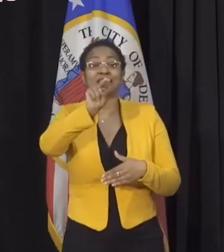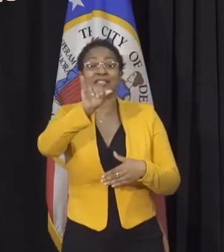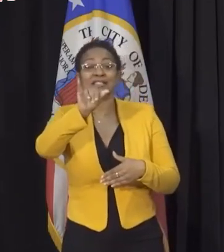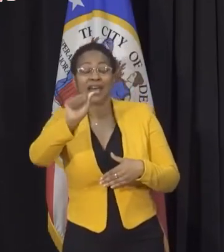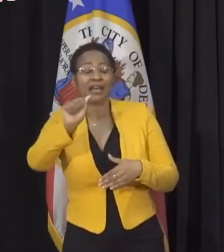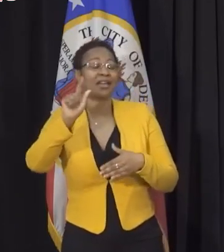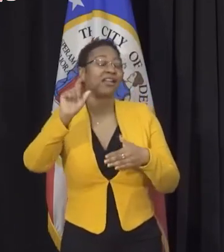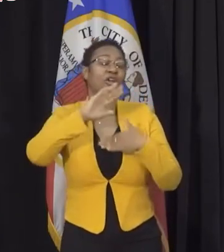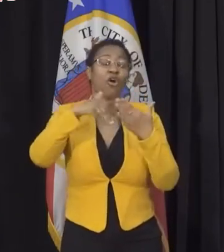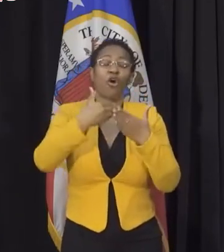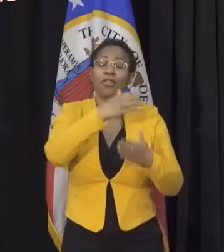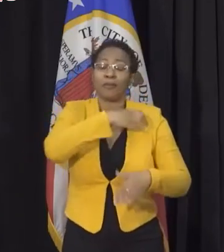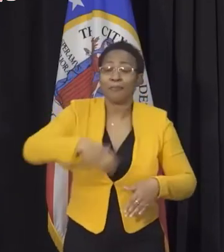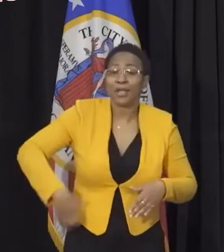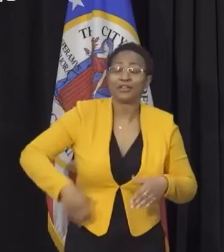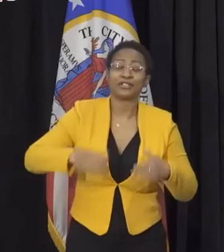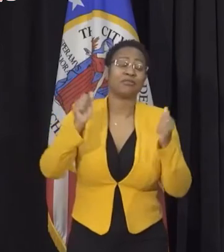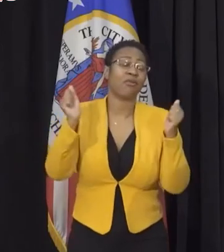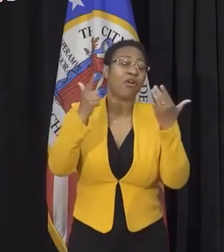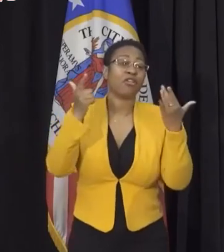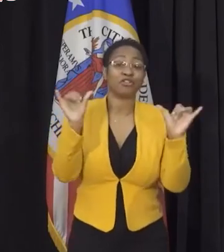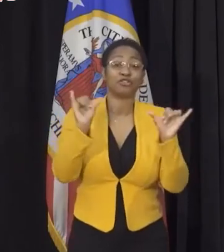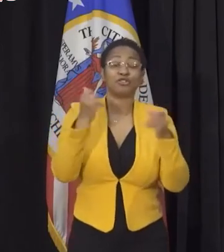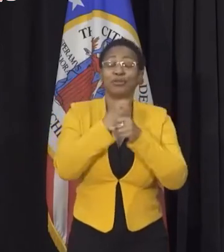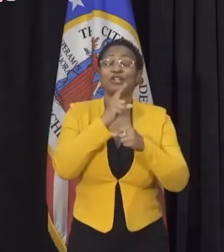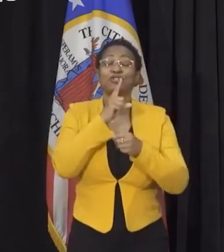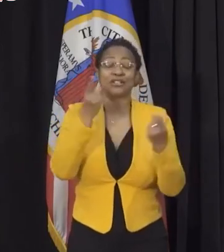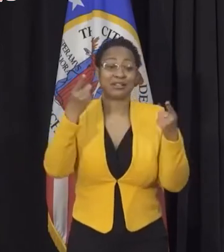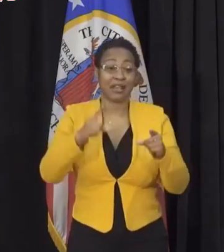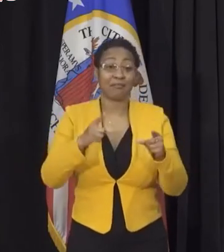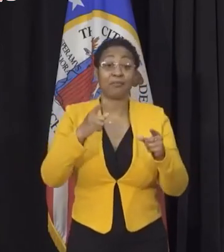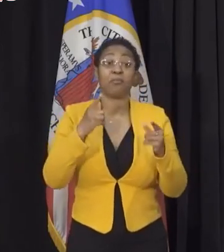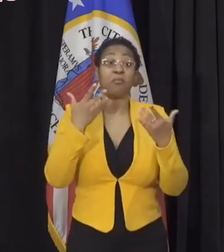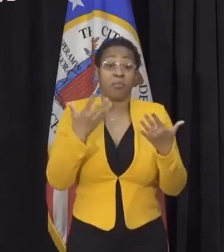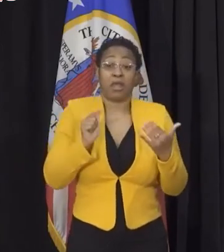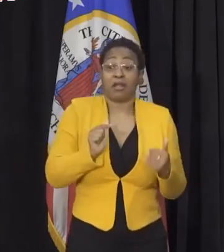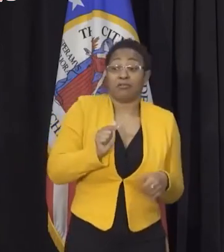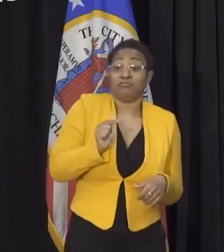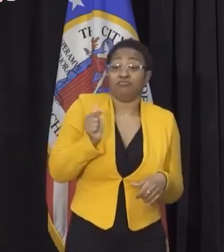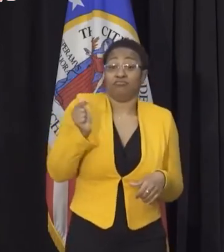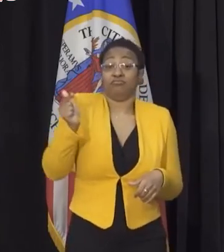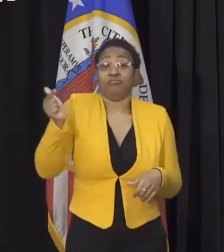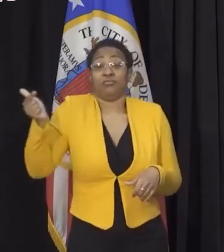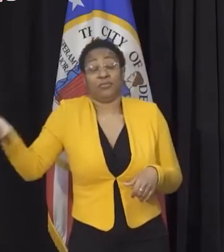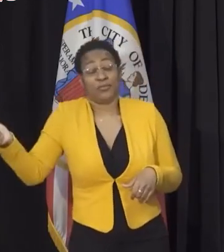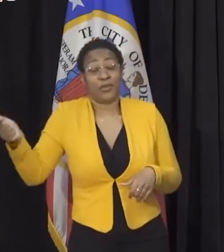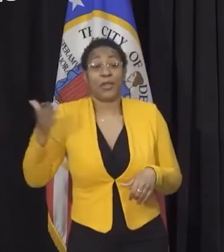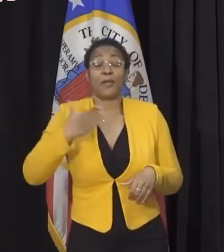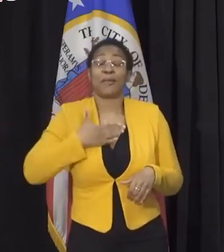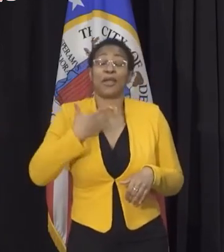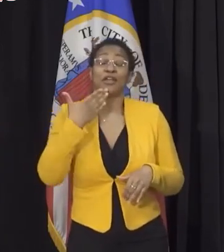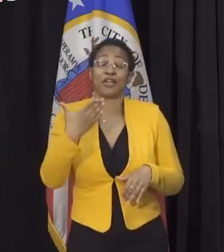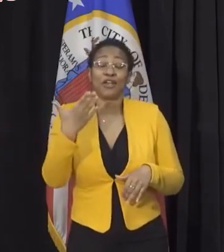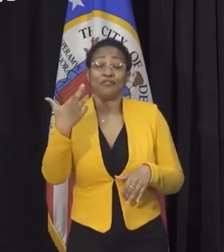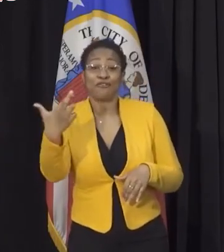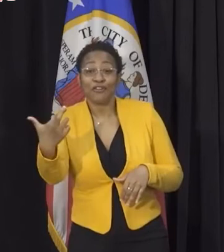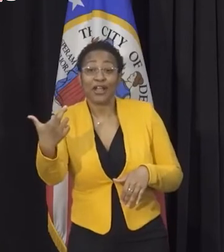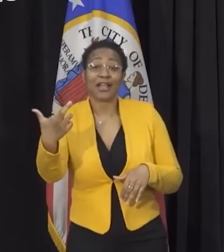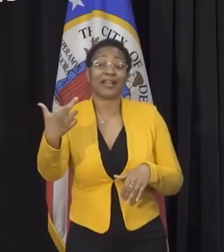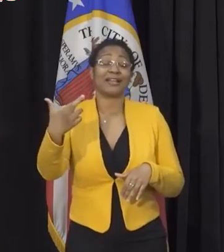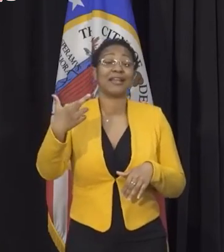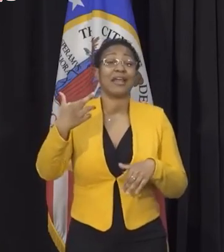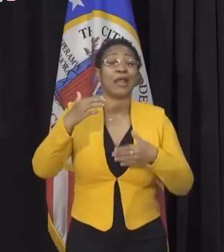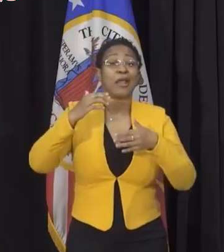and being able to come here together and get this done. And with that said, I'm going to hand it off to my good friend and partner in